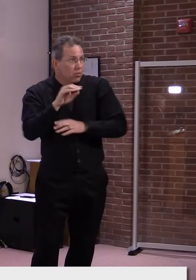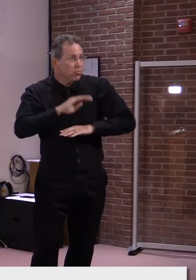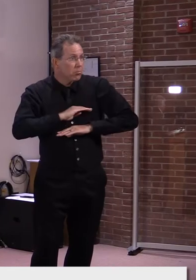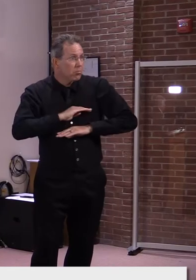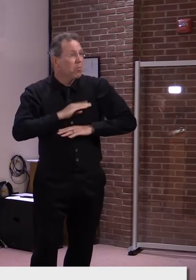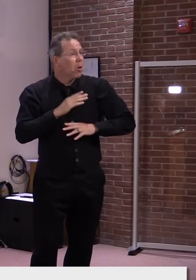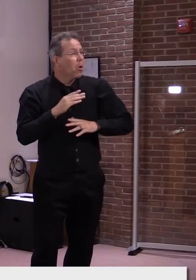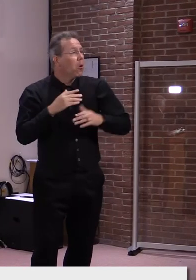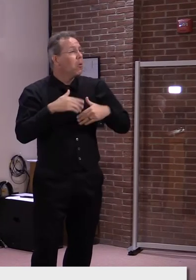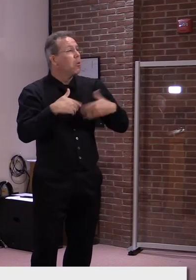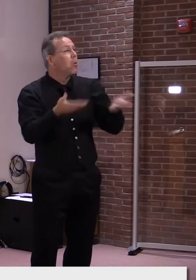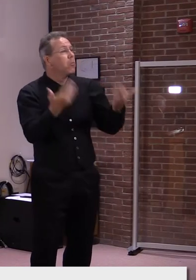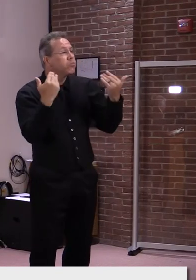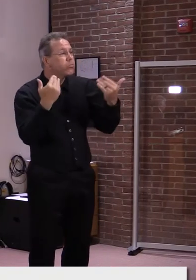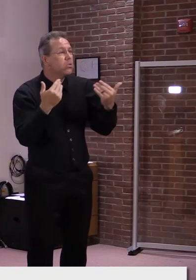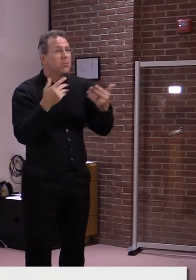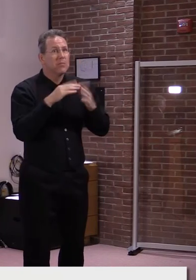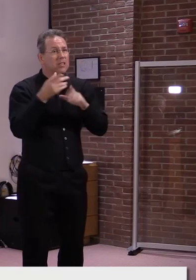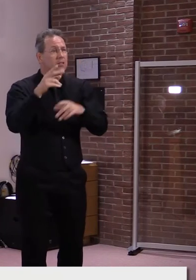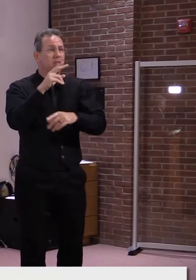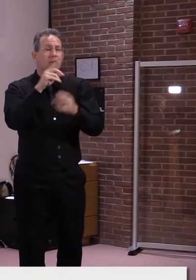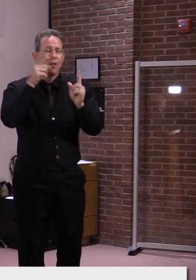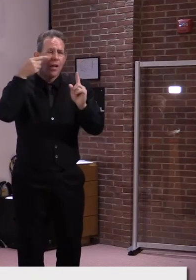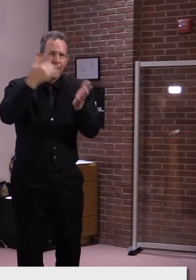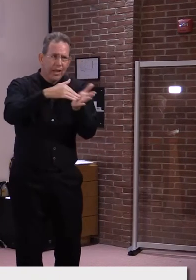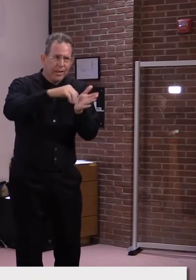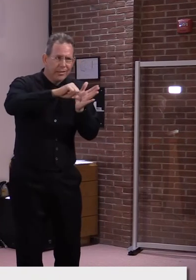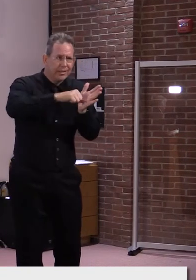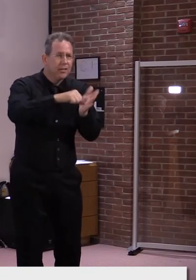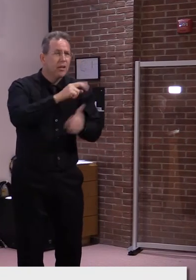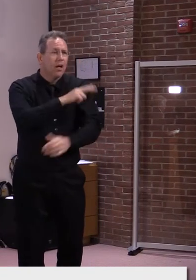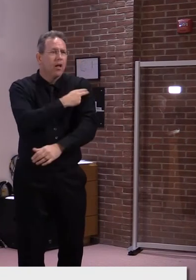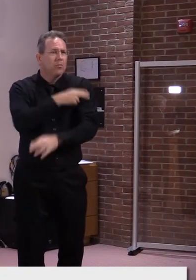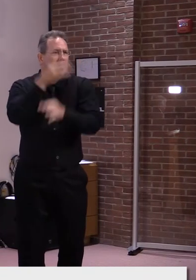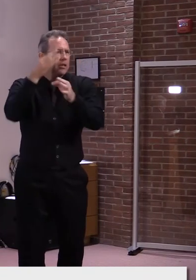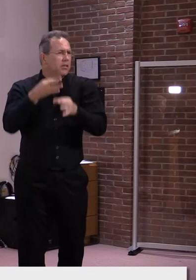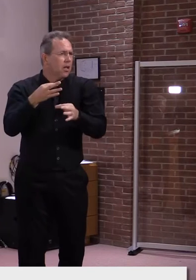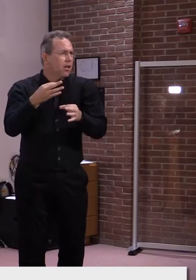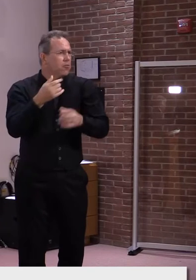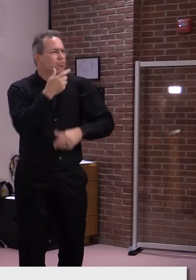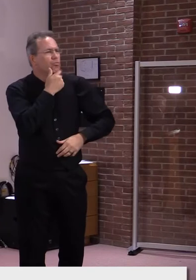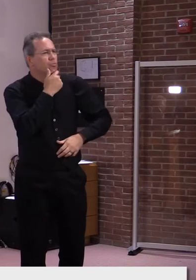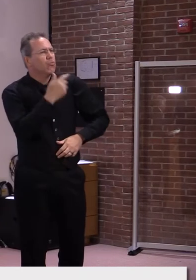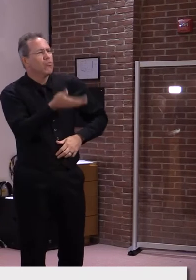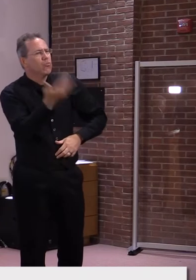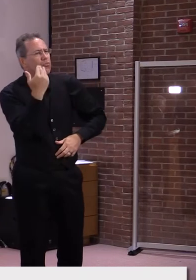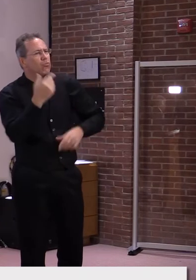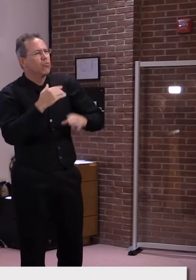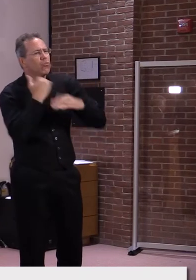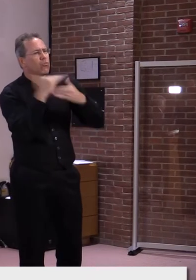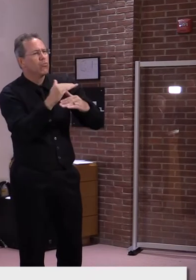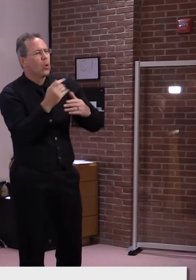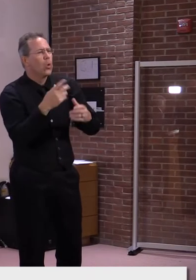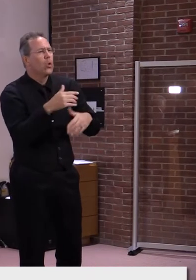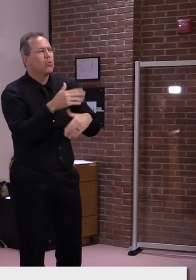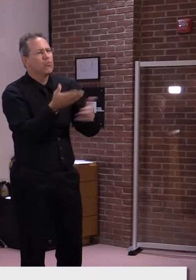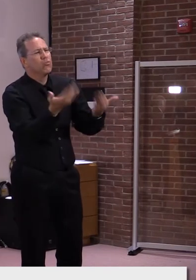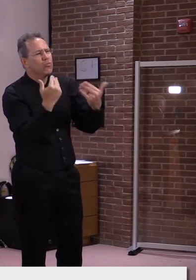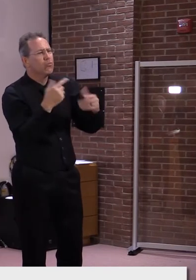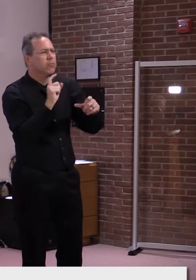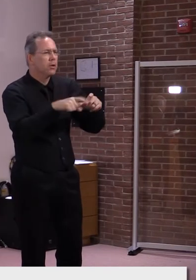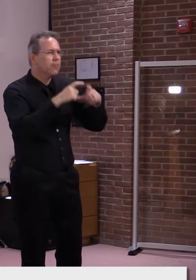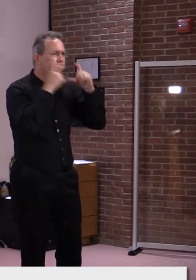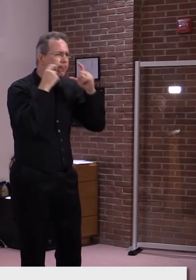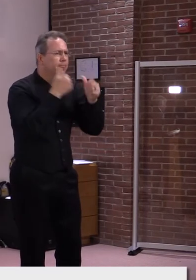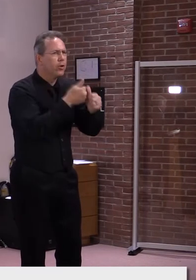is probably at the individual hospital level, and I think, you know, that will continue to be their prerogative. Just like